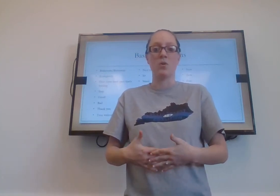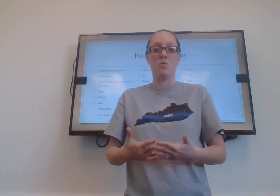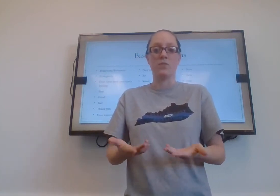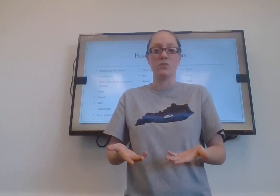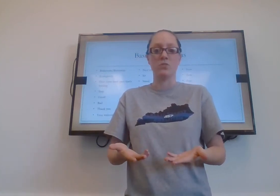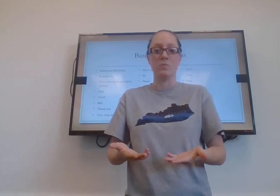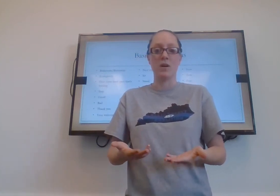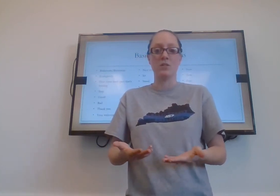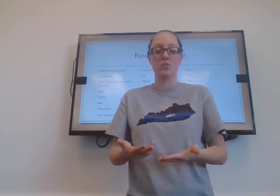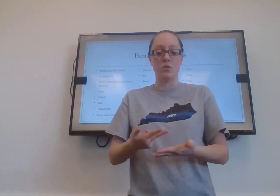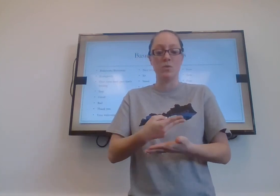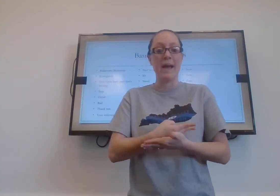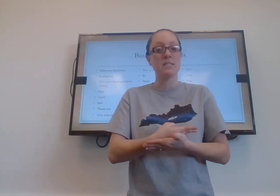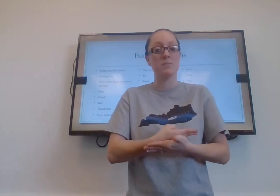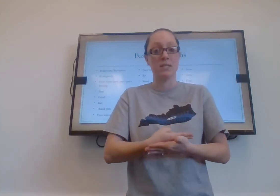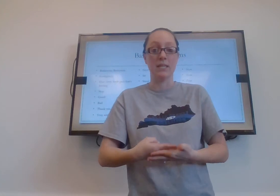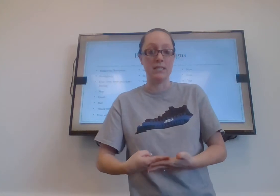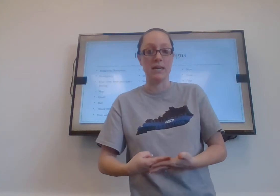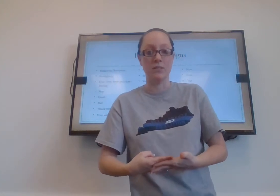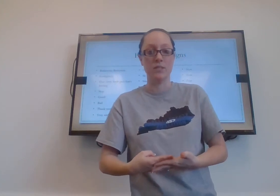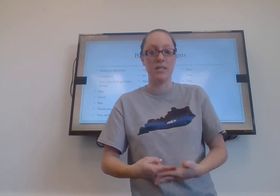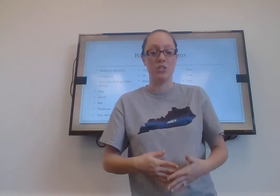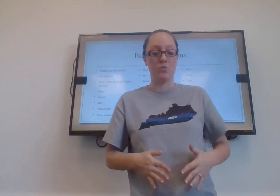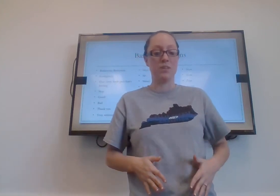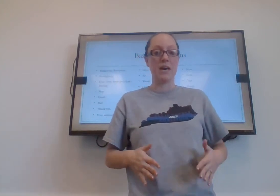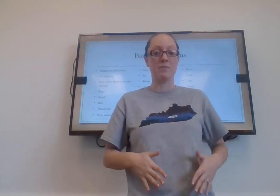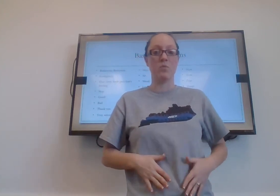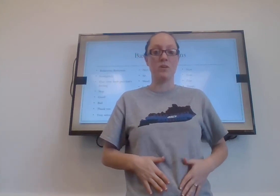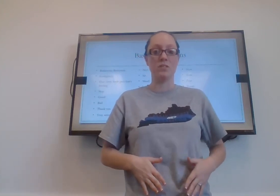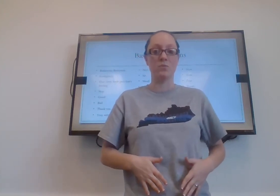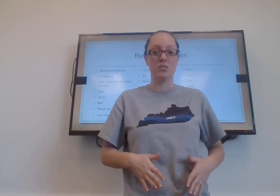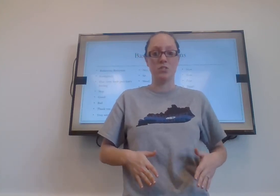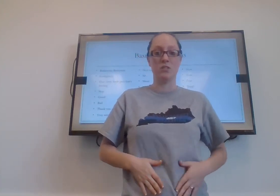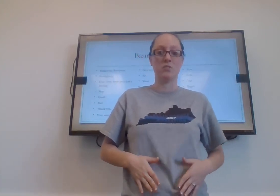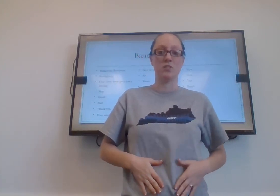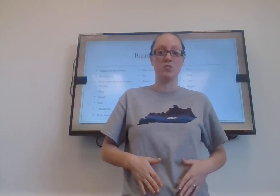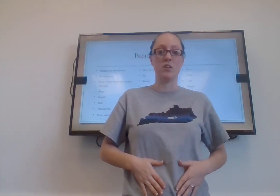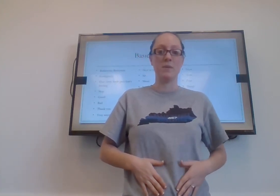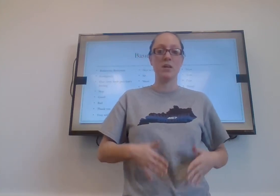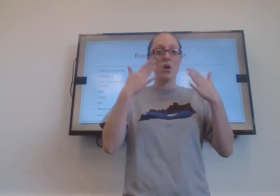prone versus supine. So you would ask them to lay down, and then you would kind of point to the region. You can either say your stomach